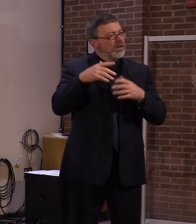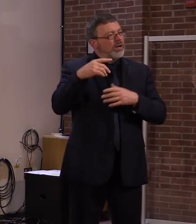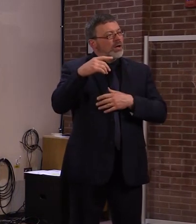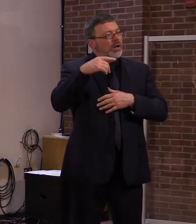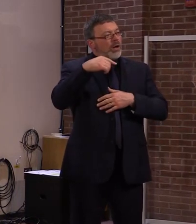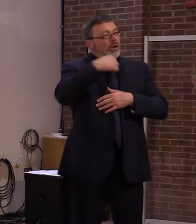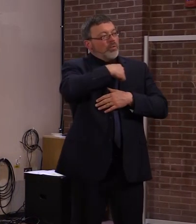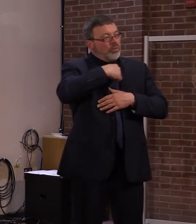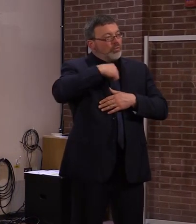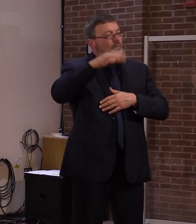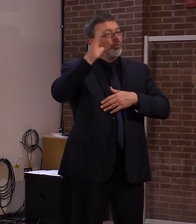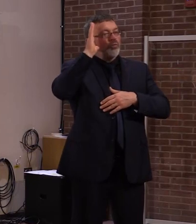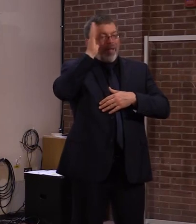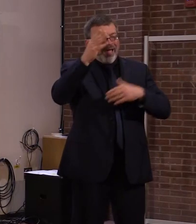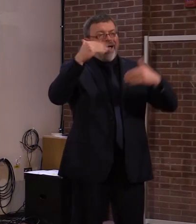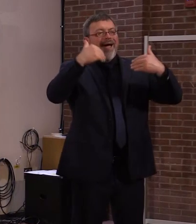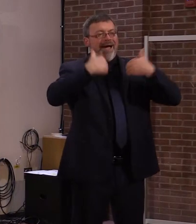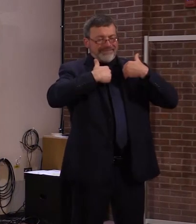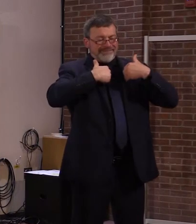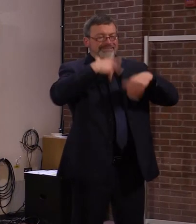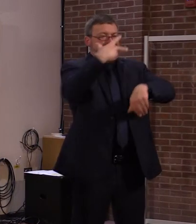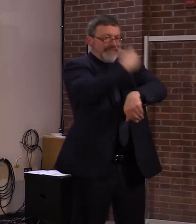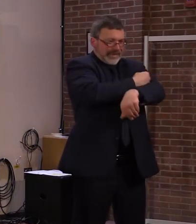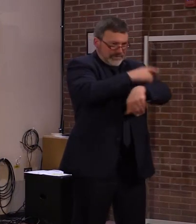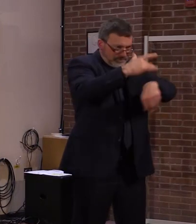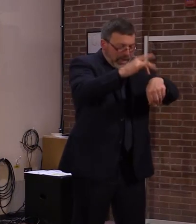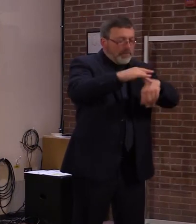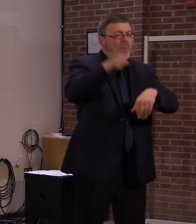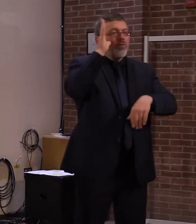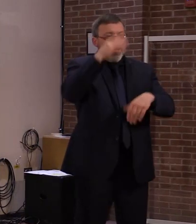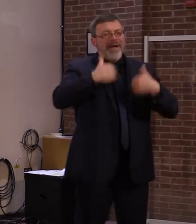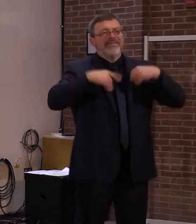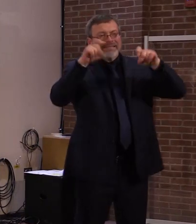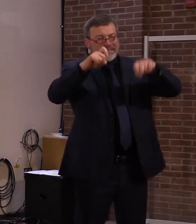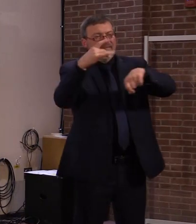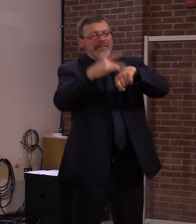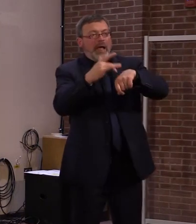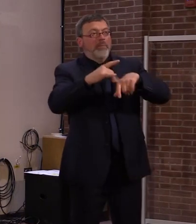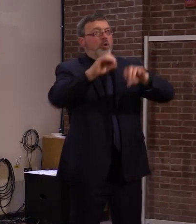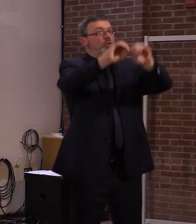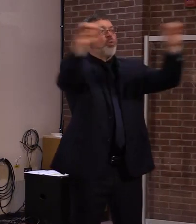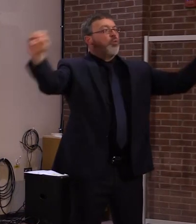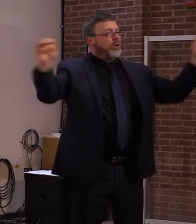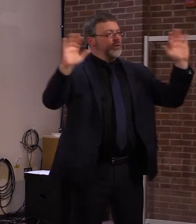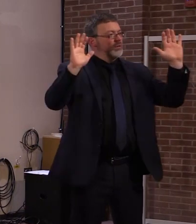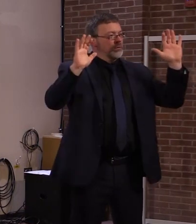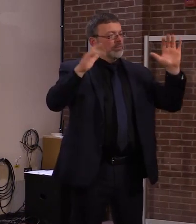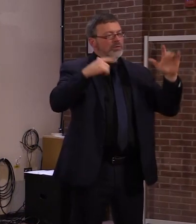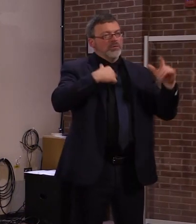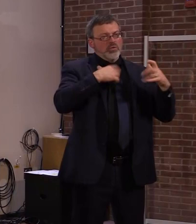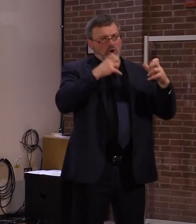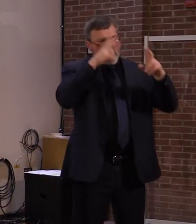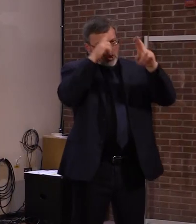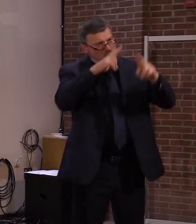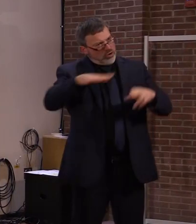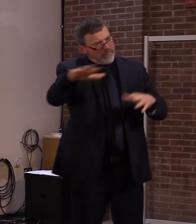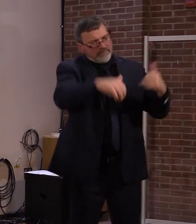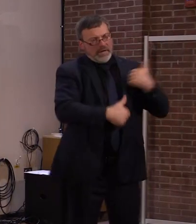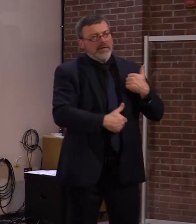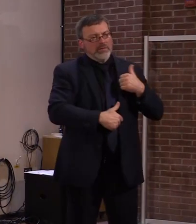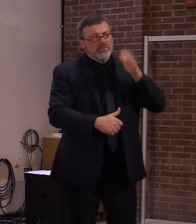on Thursday. Thank you. Thank you.